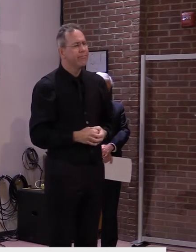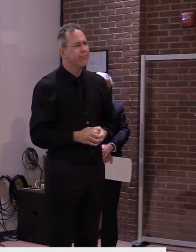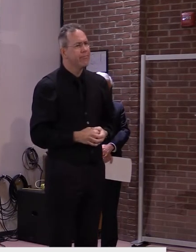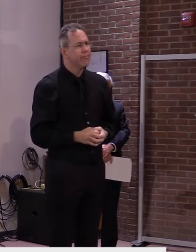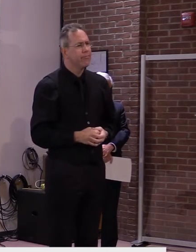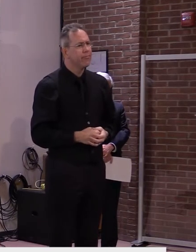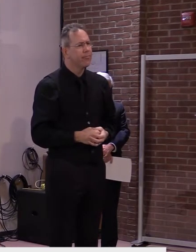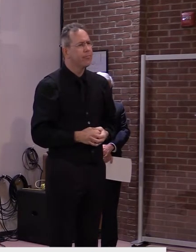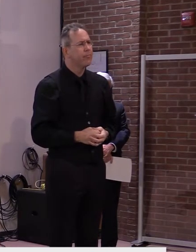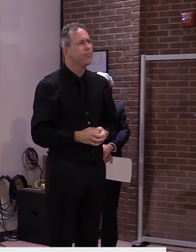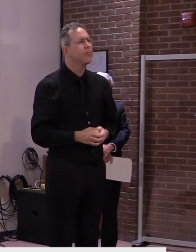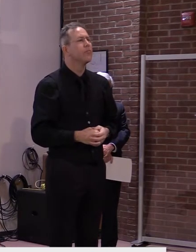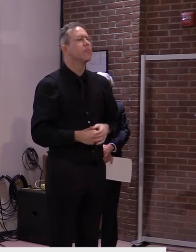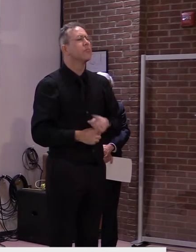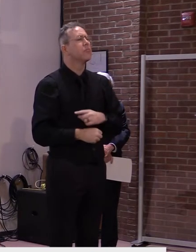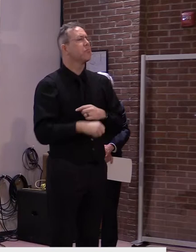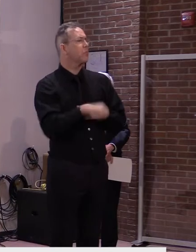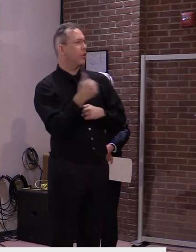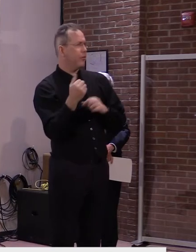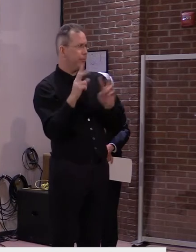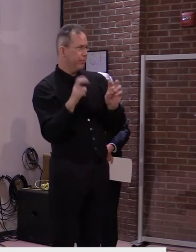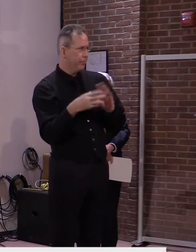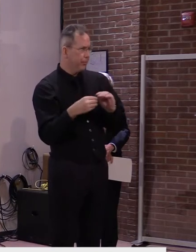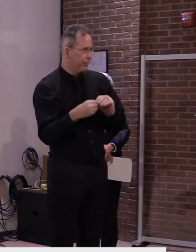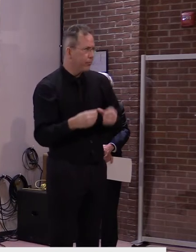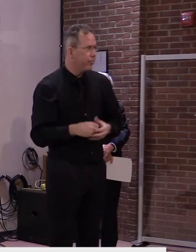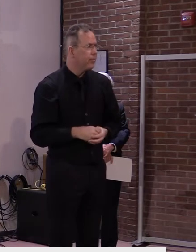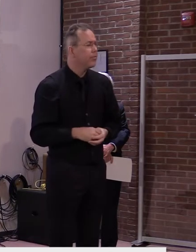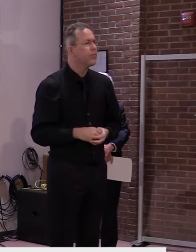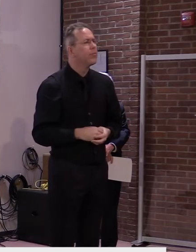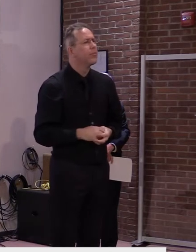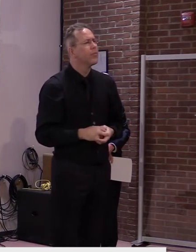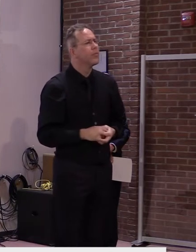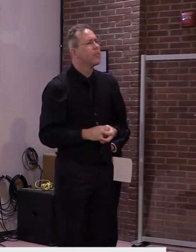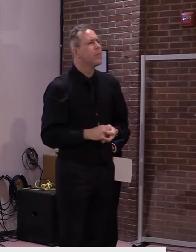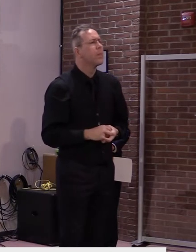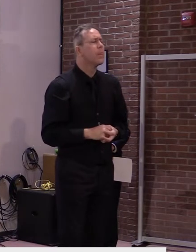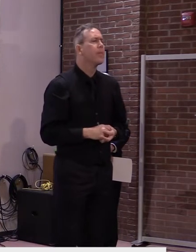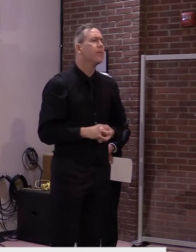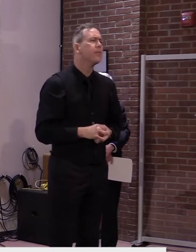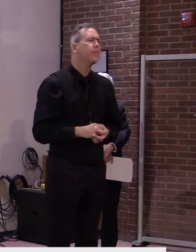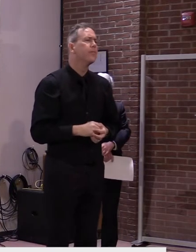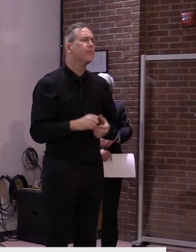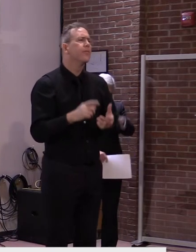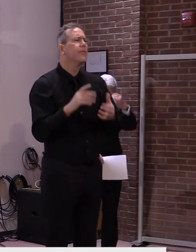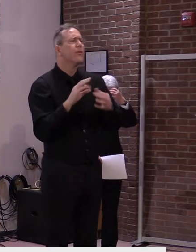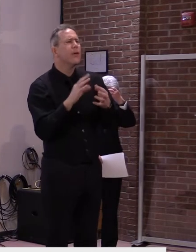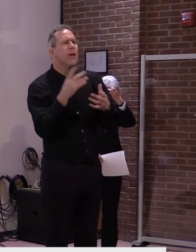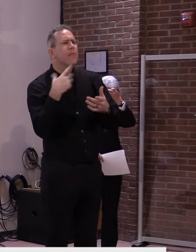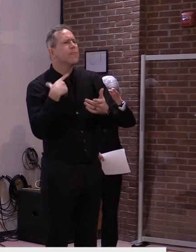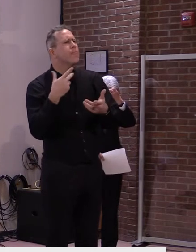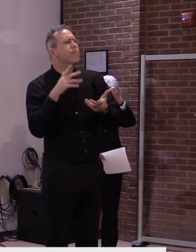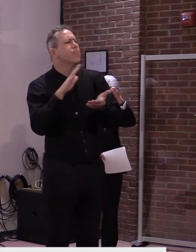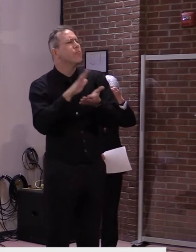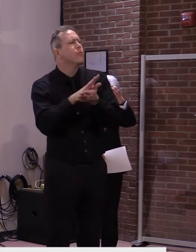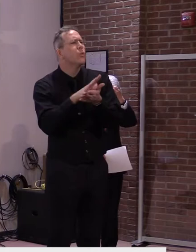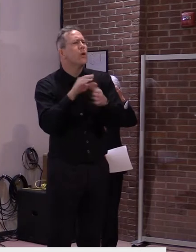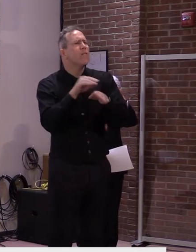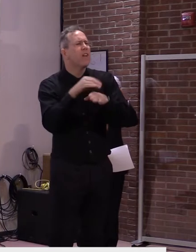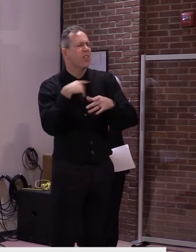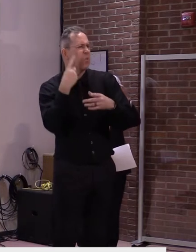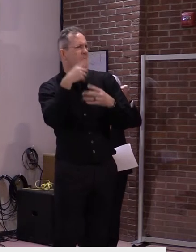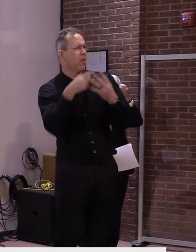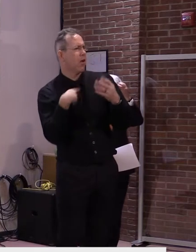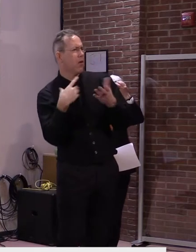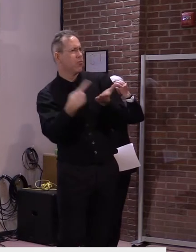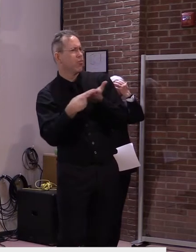I thought I'd give an update on some other things we are working on relative to guidance in our schools. We have not made a decision yet on whether we